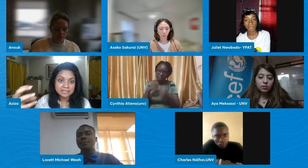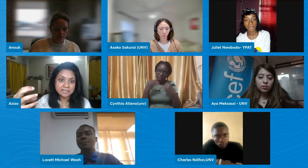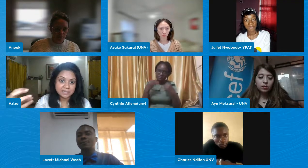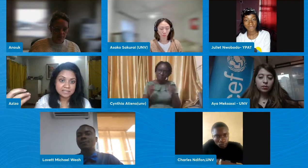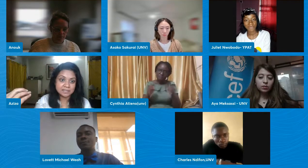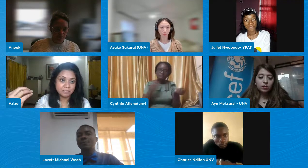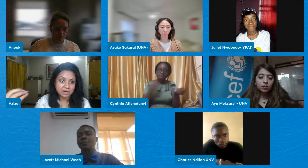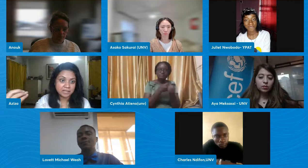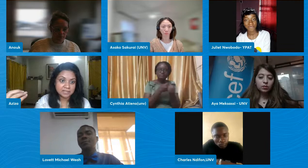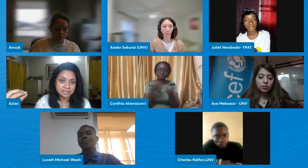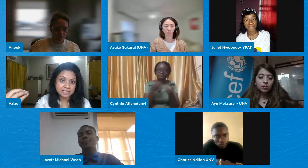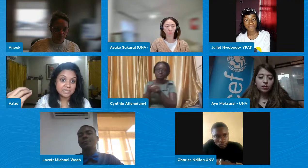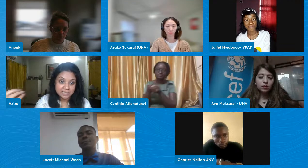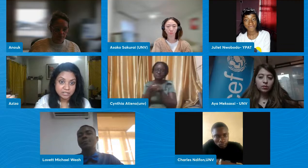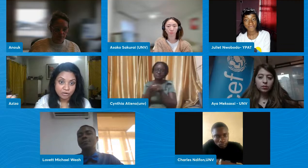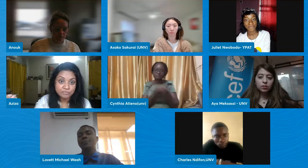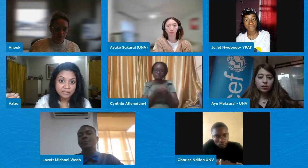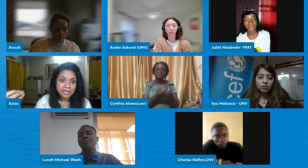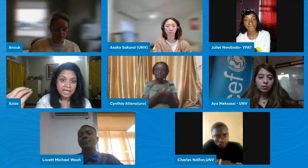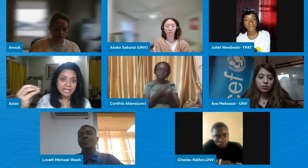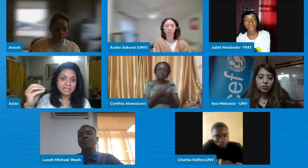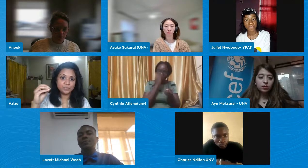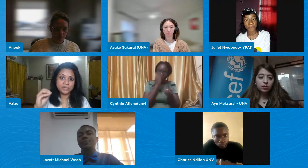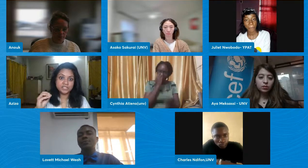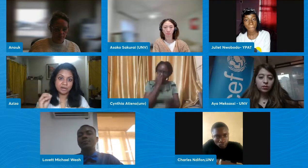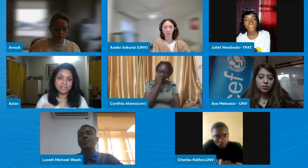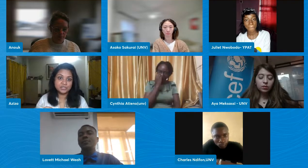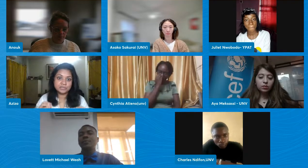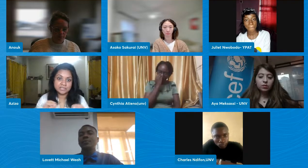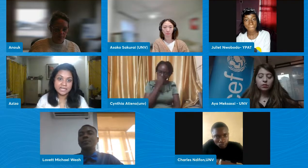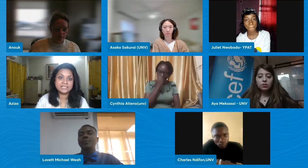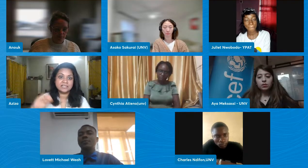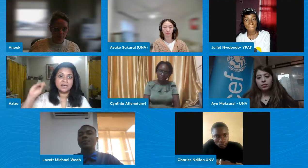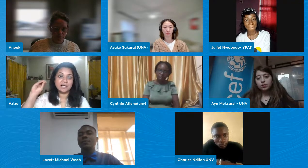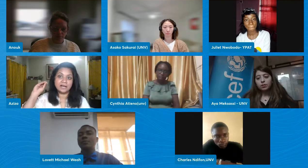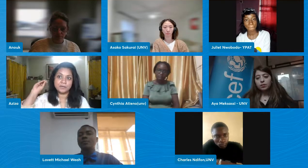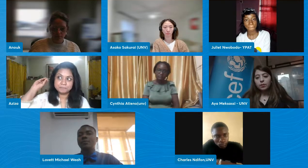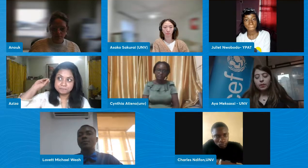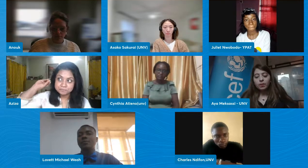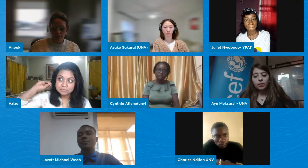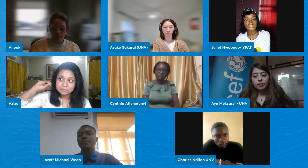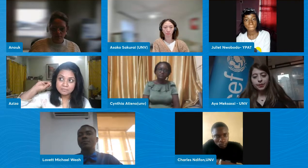the skills that is the market is in need of. And then we try to connect